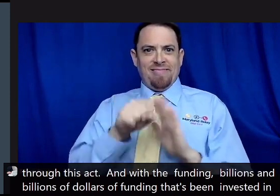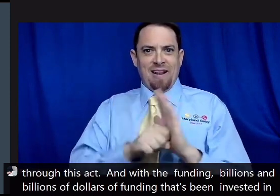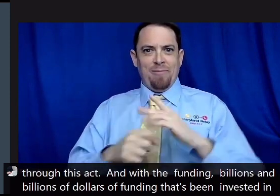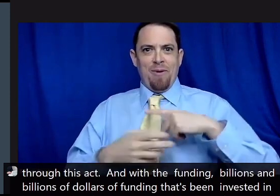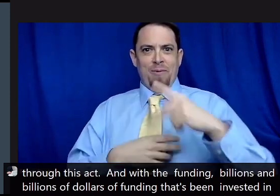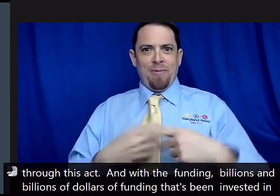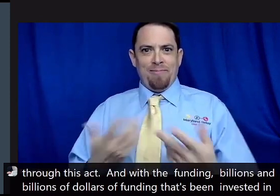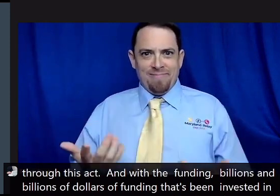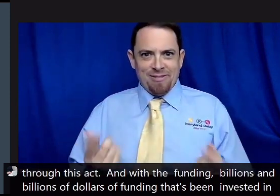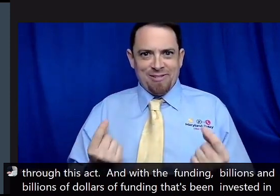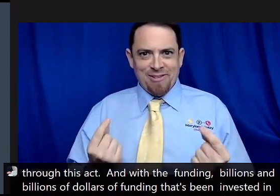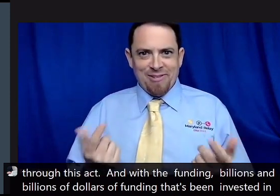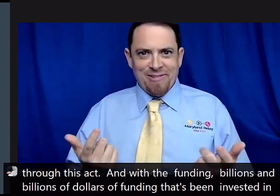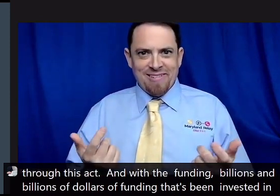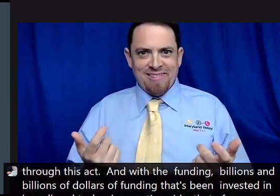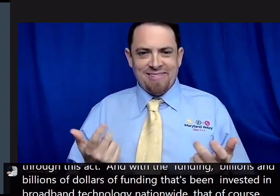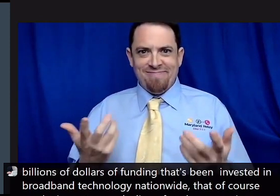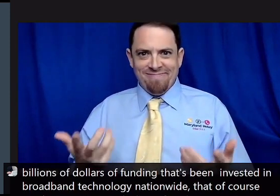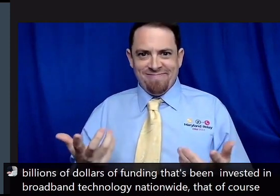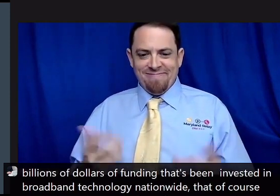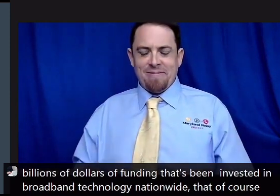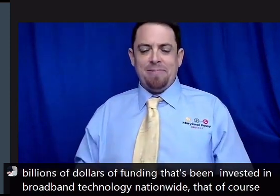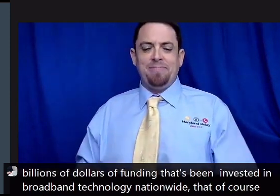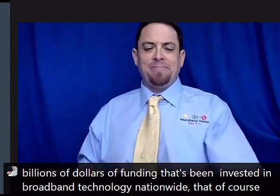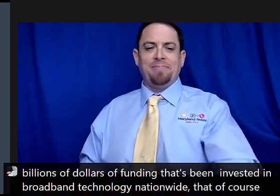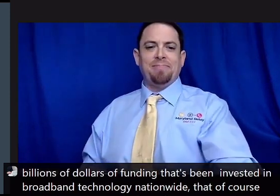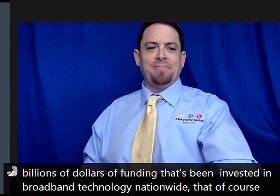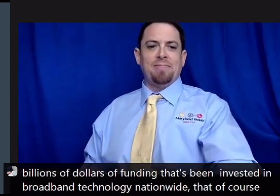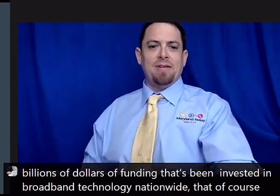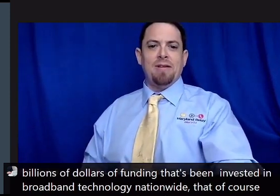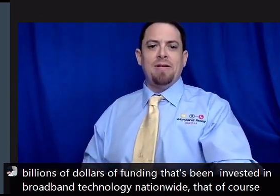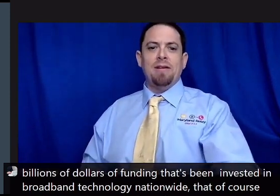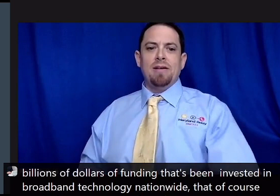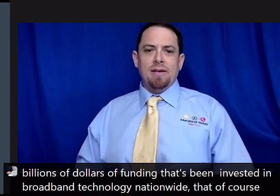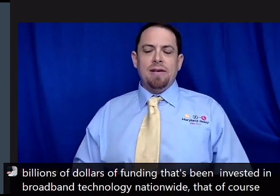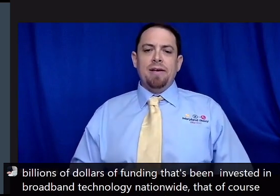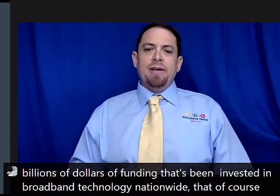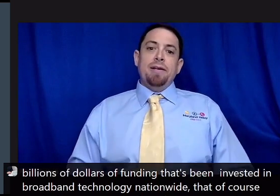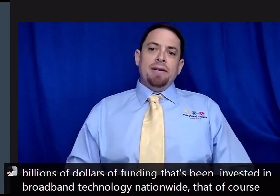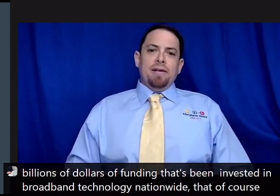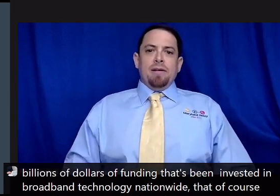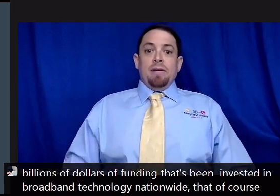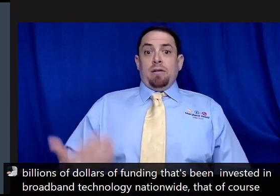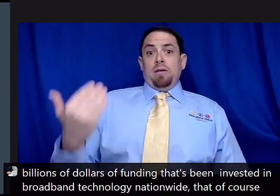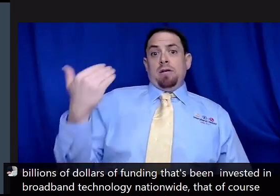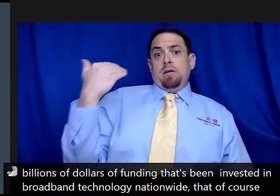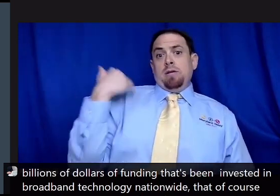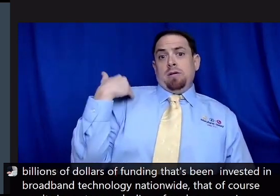However, we need to have the IP structure in place. So what's a state program to do?